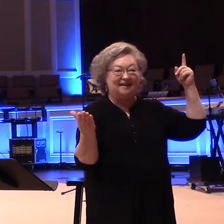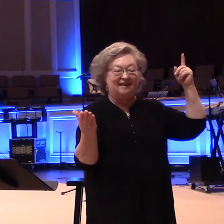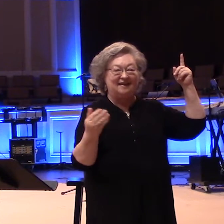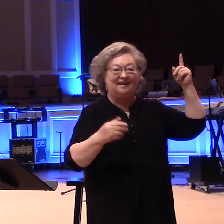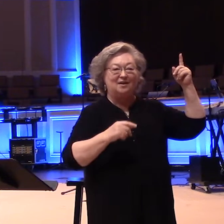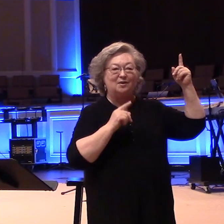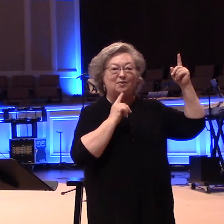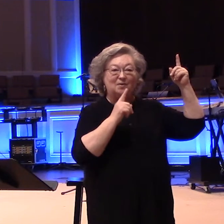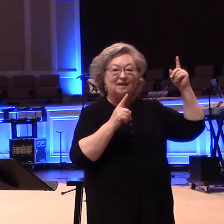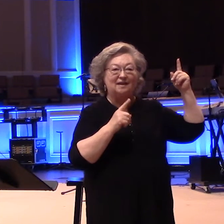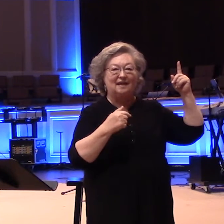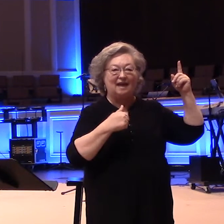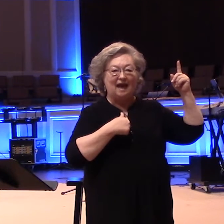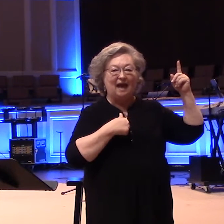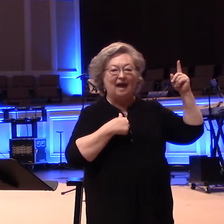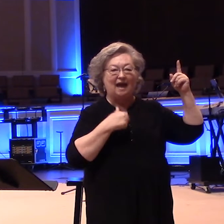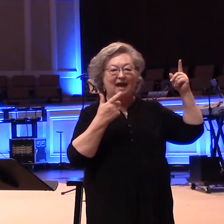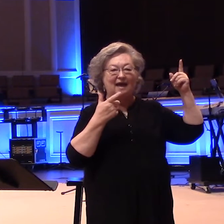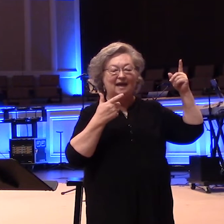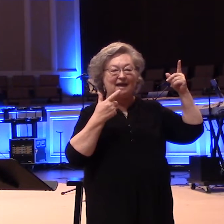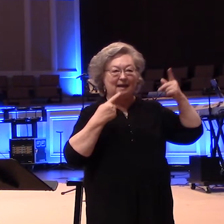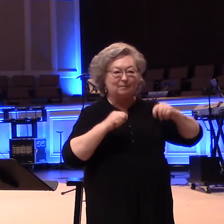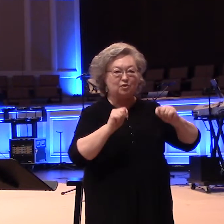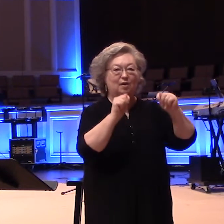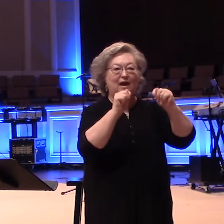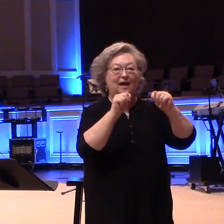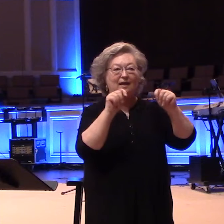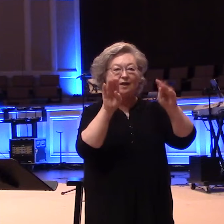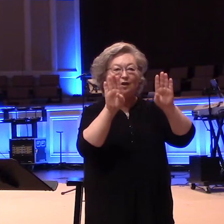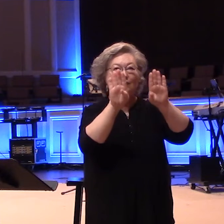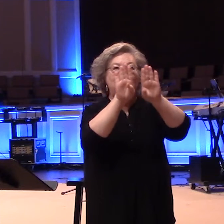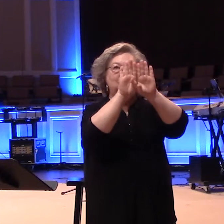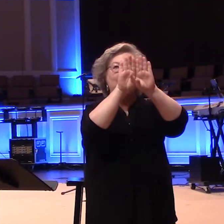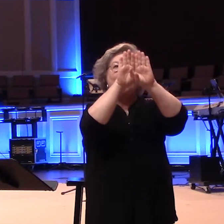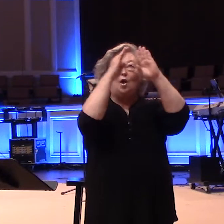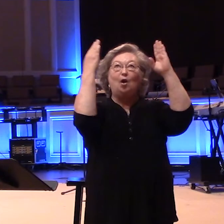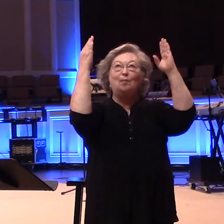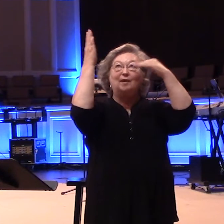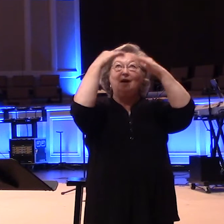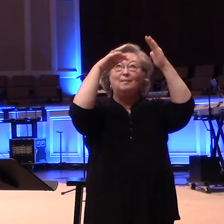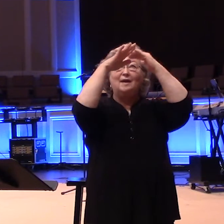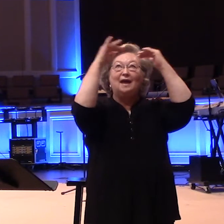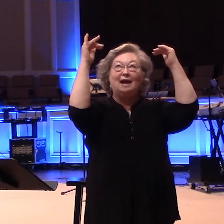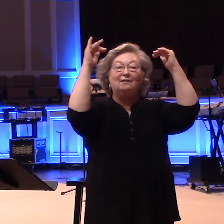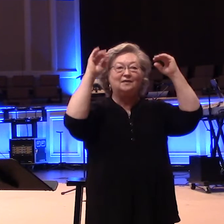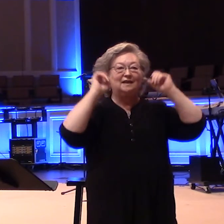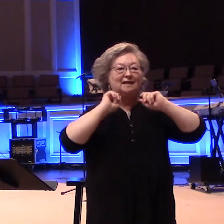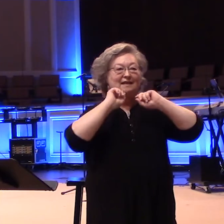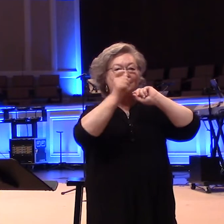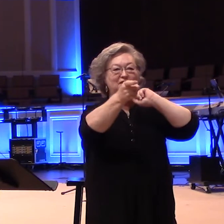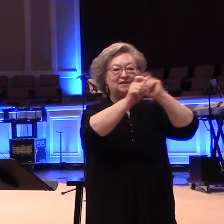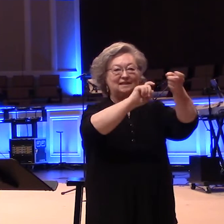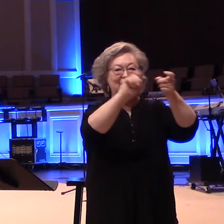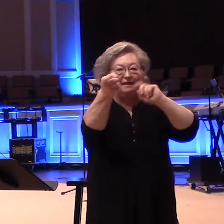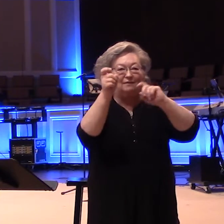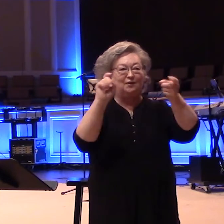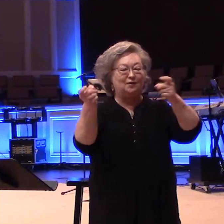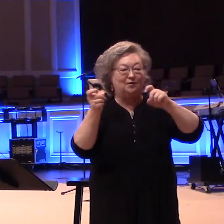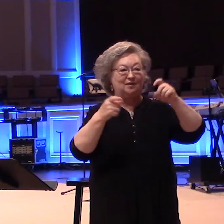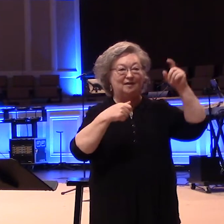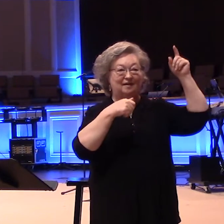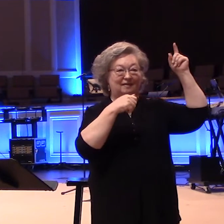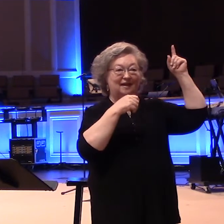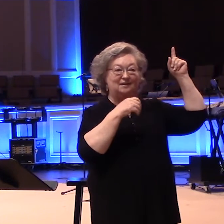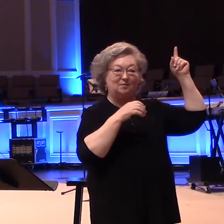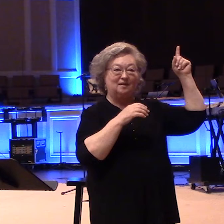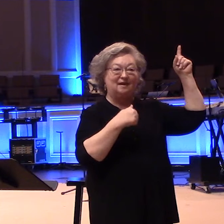In fact, what I'm trying to do is I'm trying to open the windows of heaven. I'm trying to pour out blessings on you. I'm trying to restore you to everything I originally have for you.